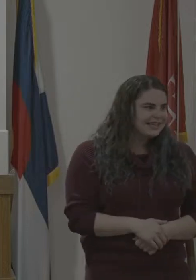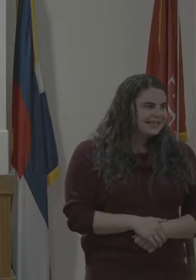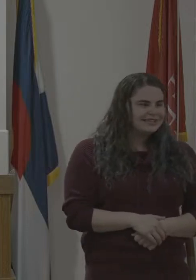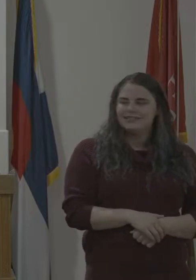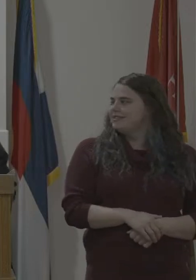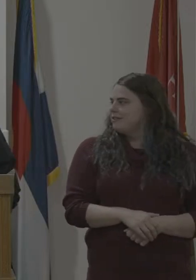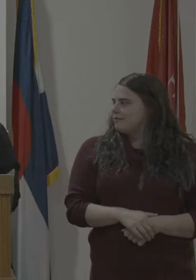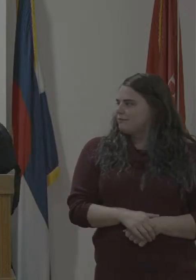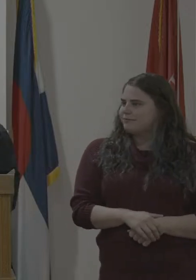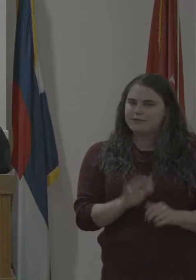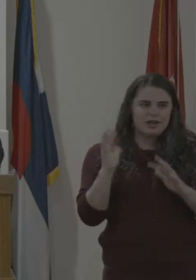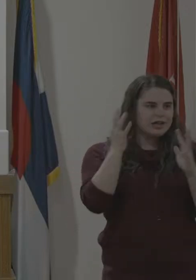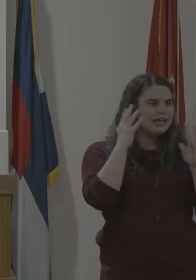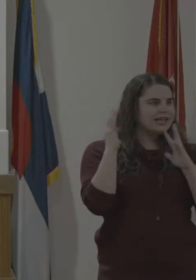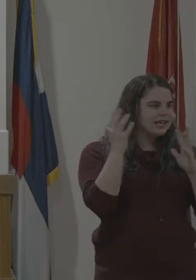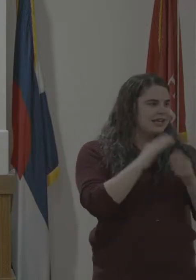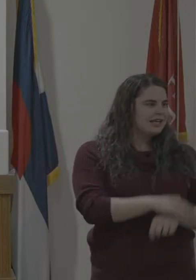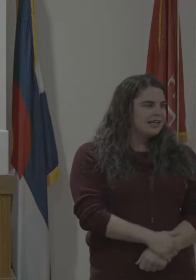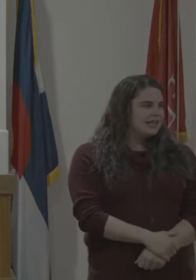My name is Amanda.